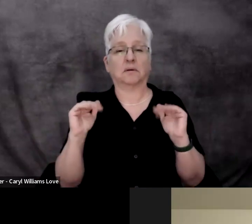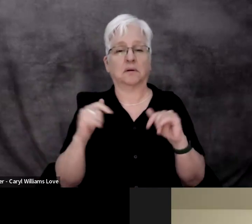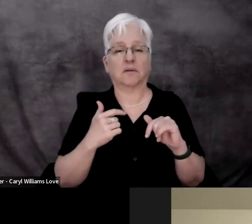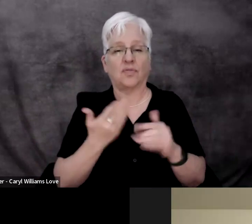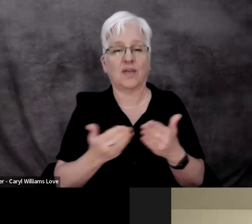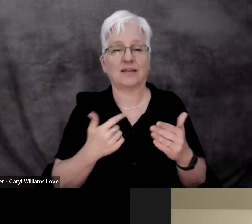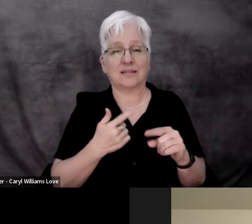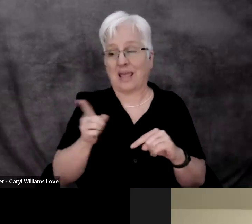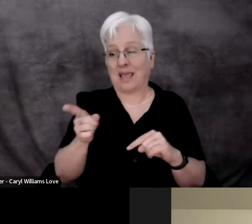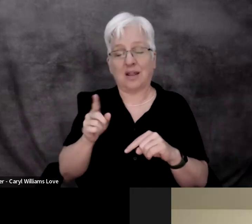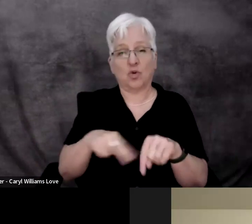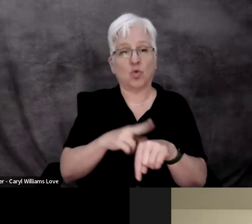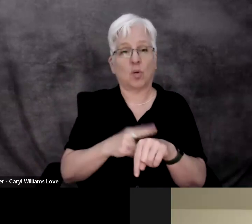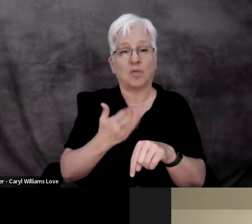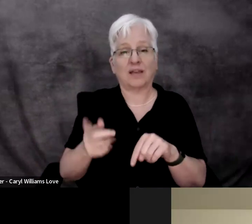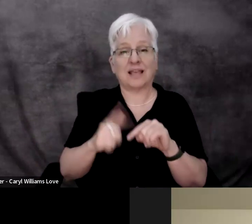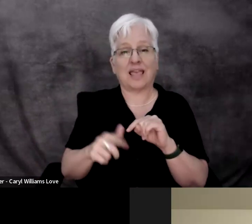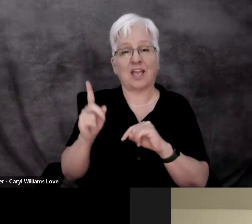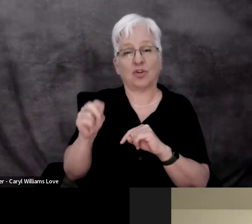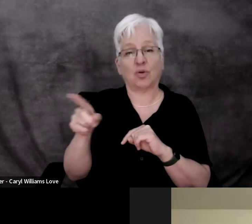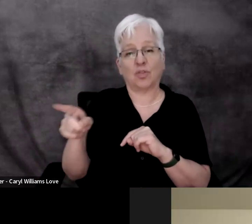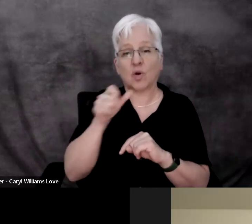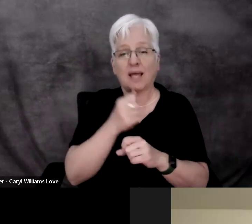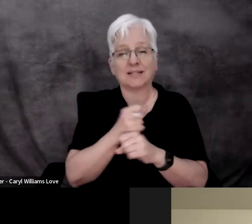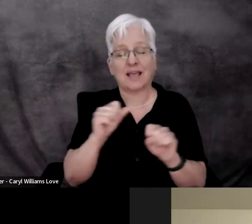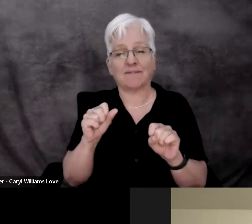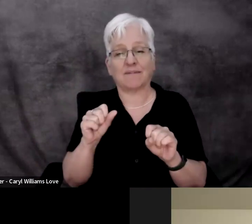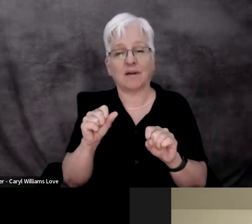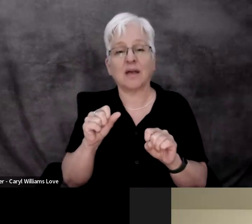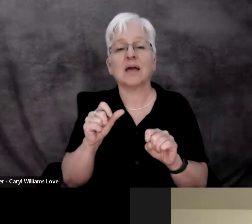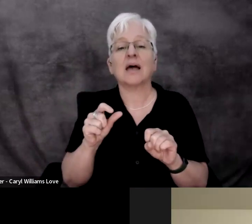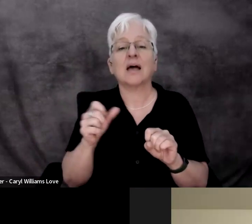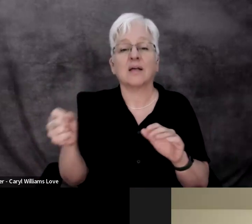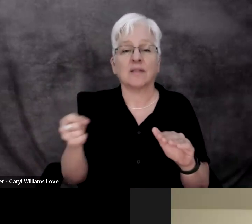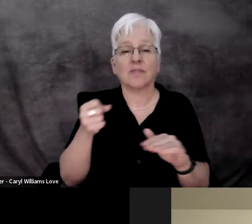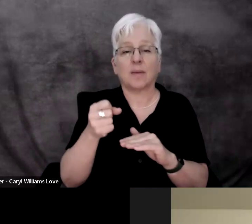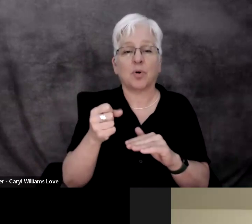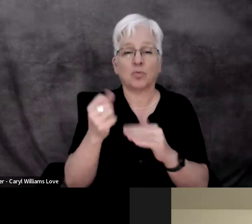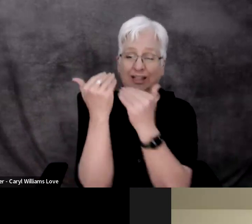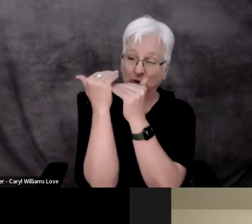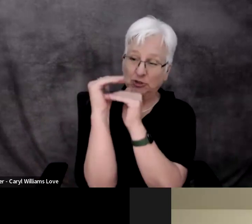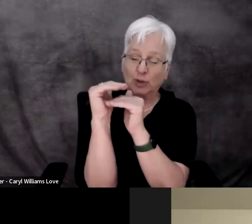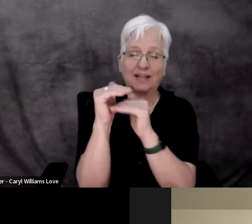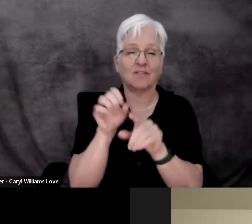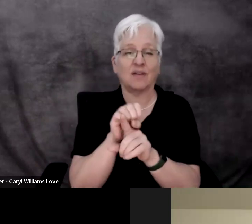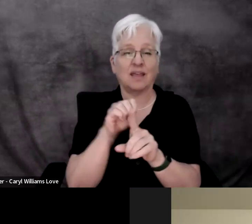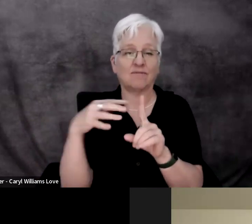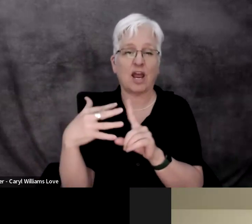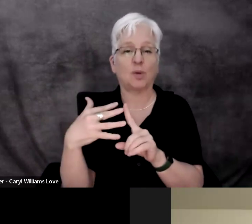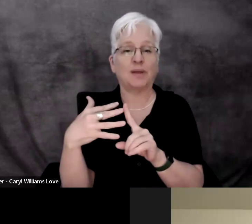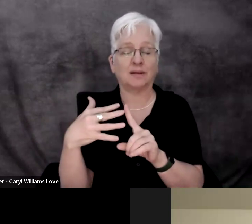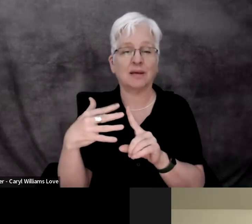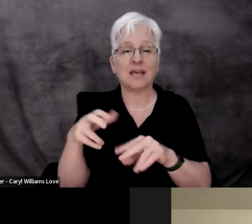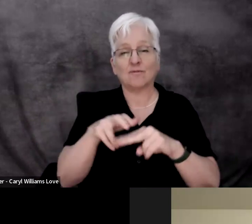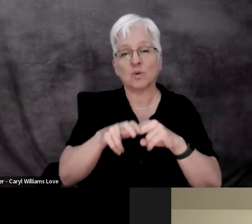holding tanks. They're not as safe, and it's the most restrictive environment. We really care about restrictive settings. Stuck in an 8x8 room